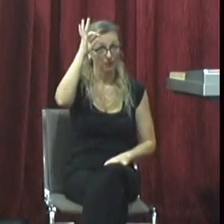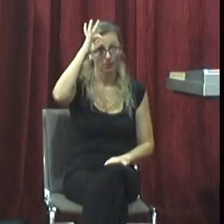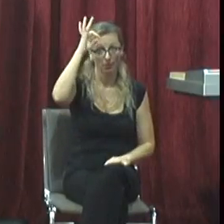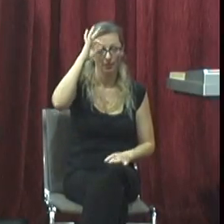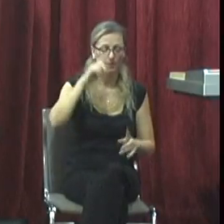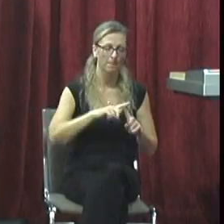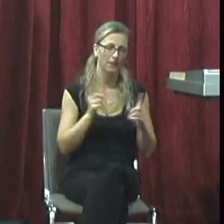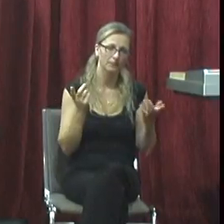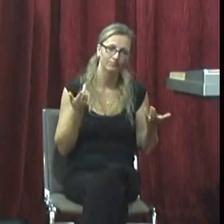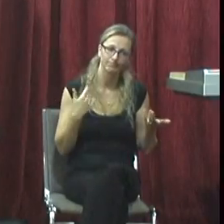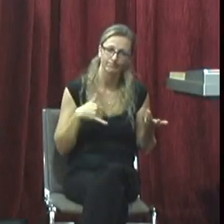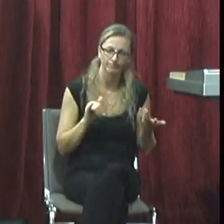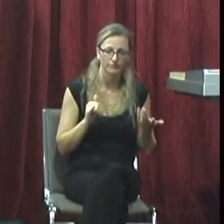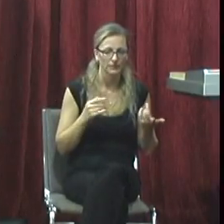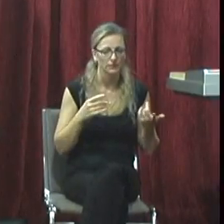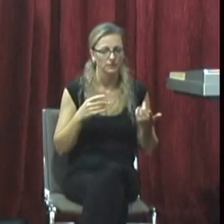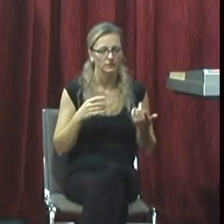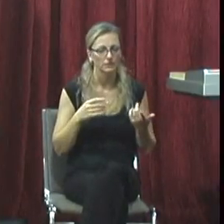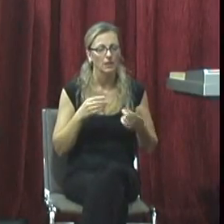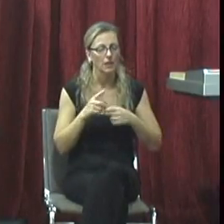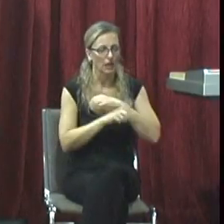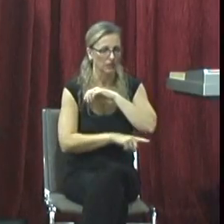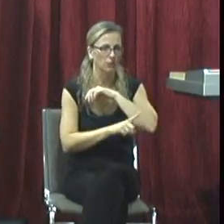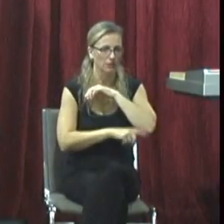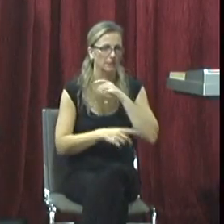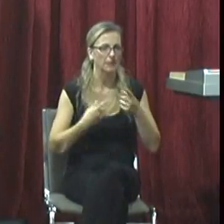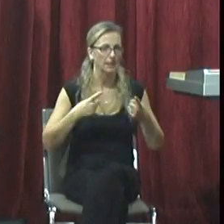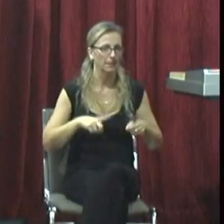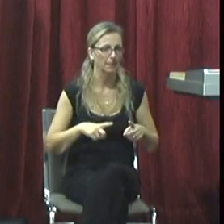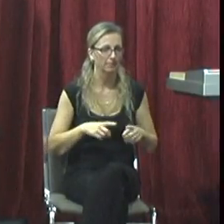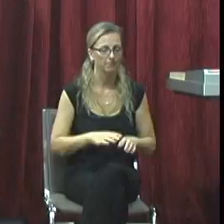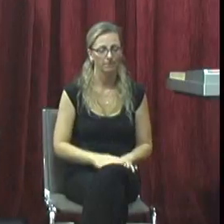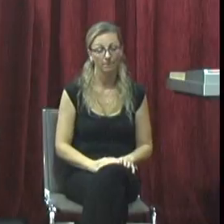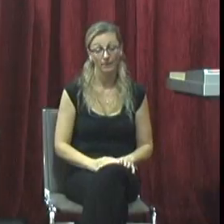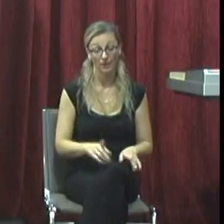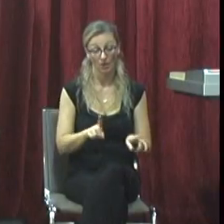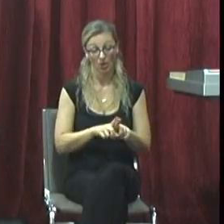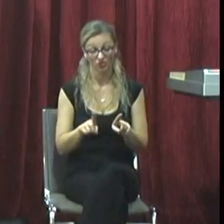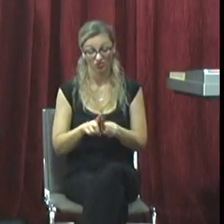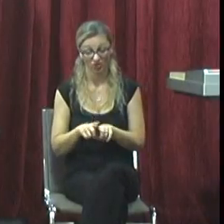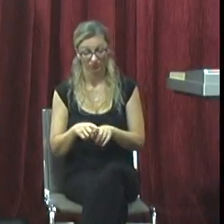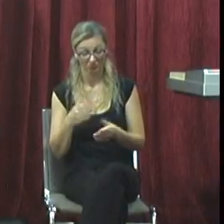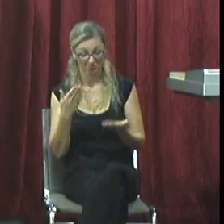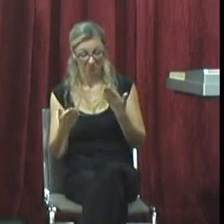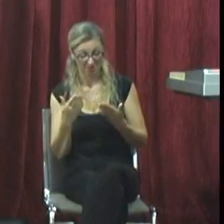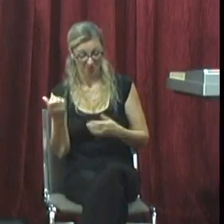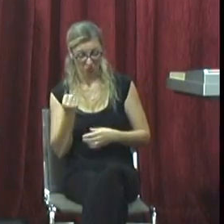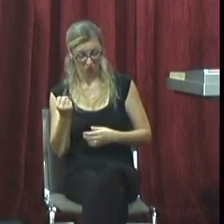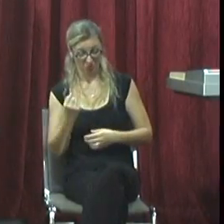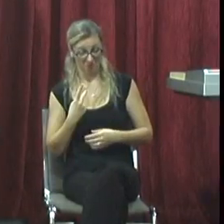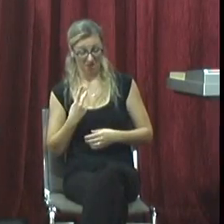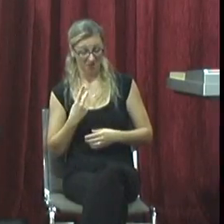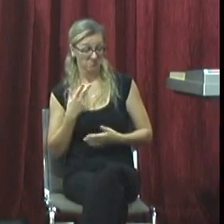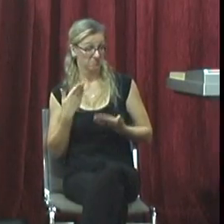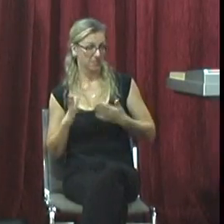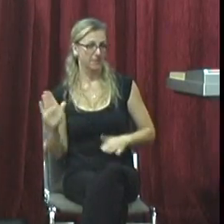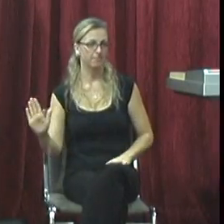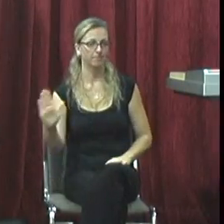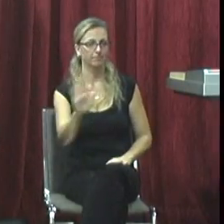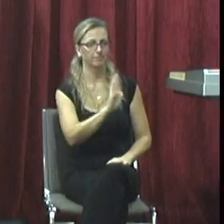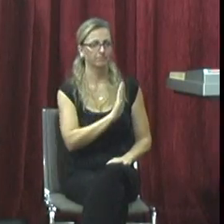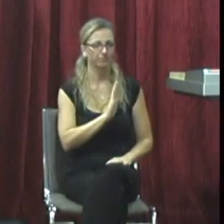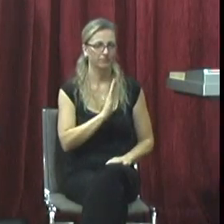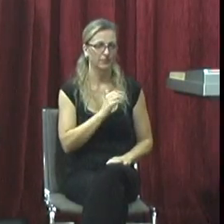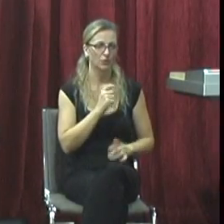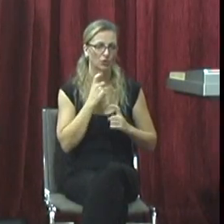Or, on the other hand, what's holding you back could be your own sin. Now, perhaps,